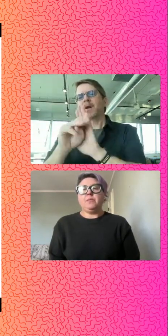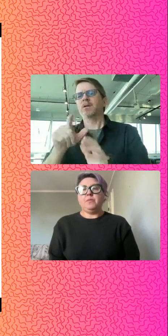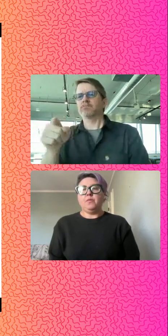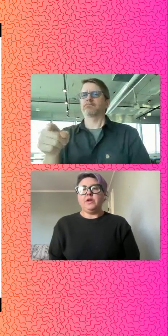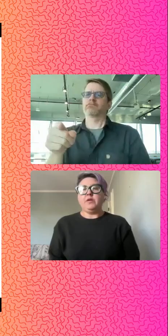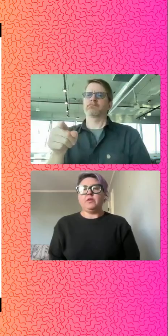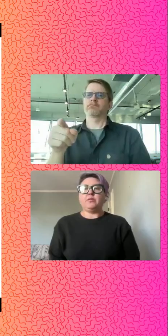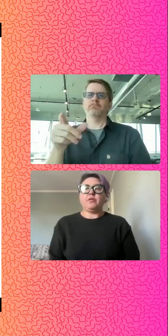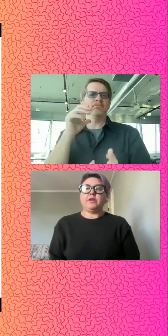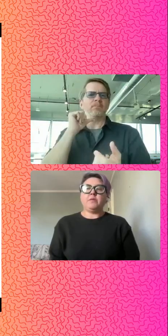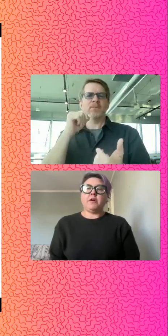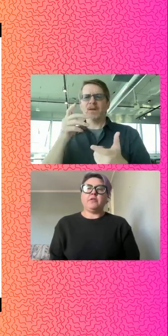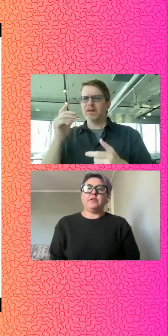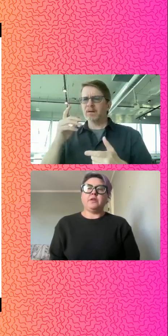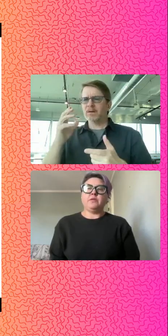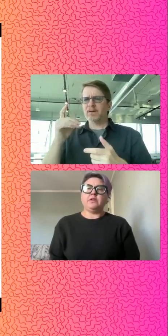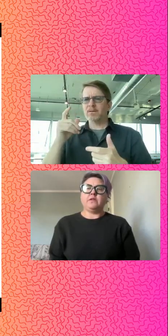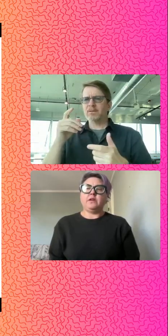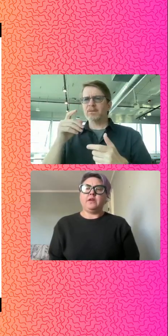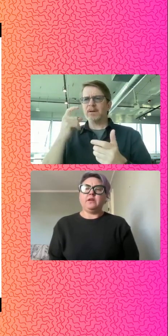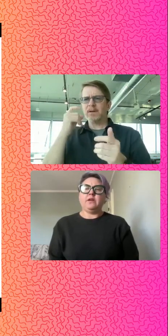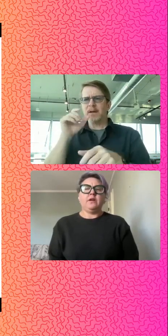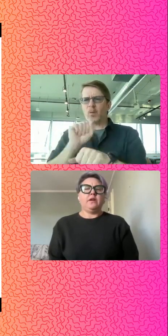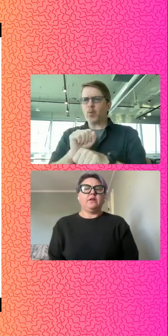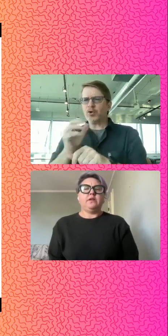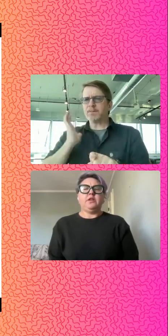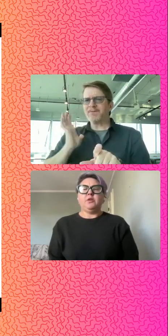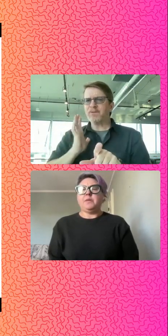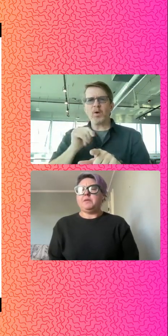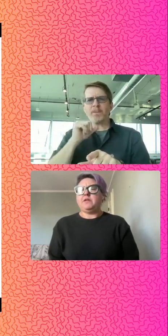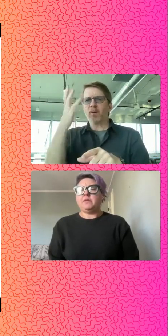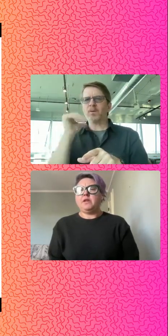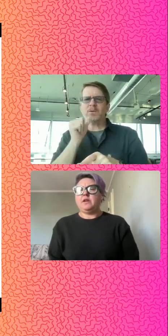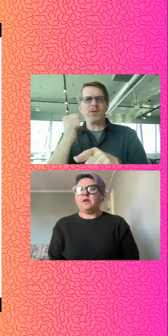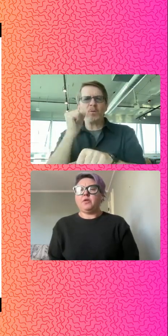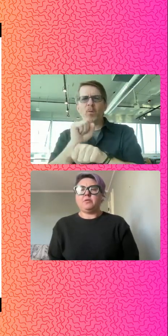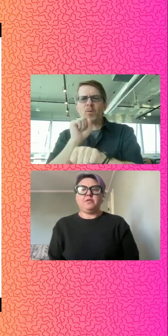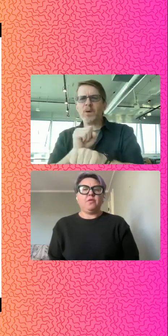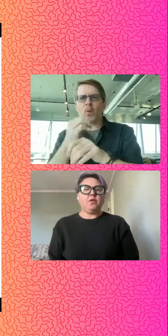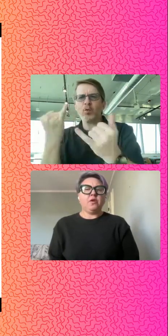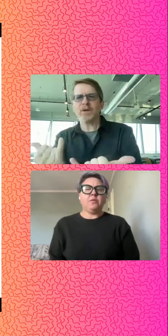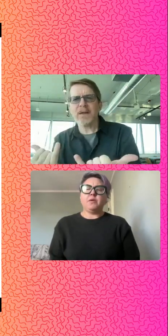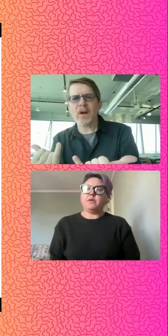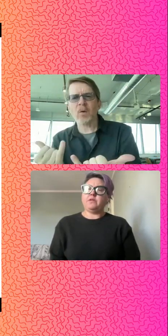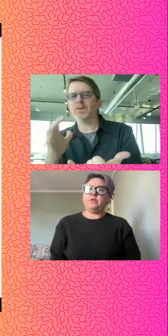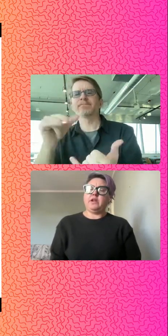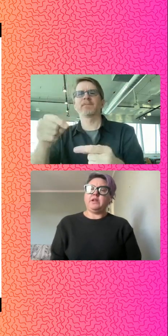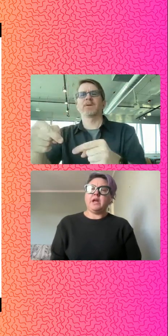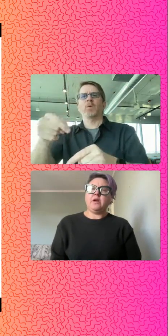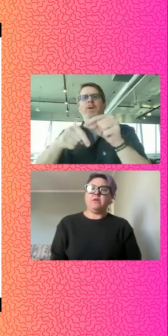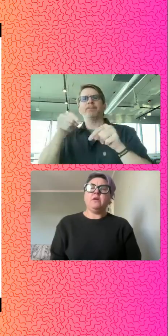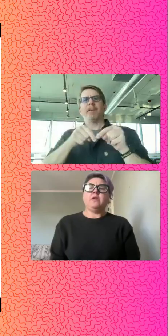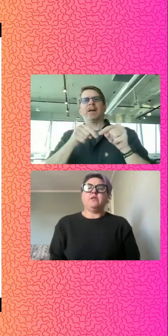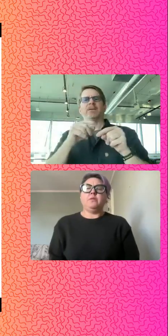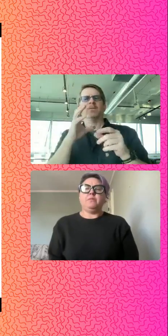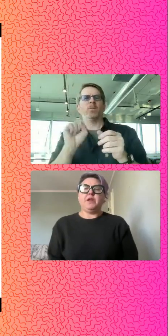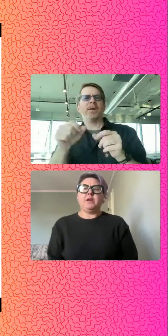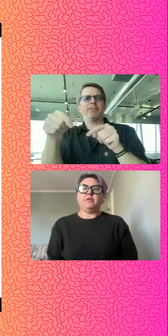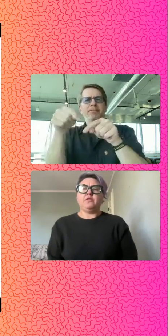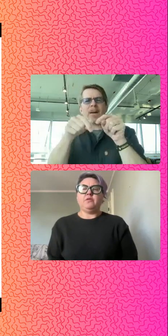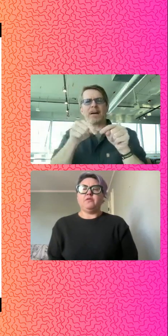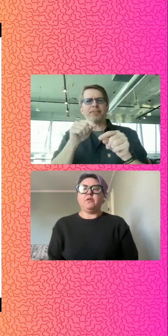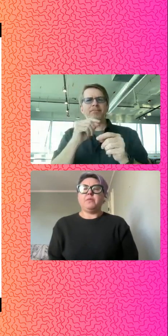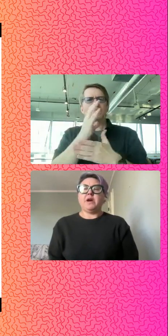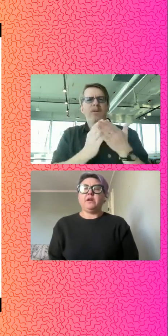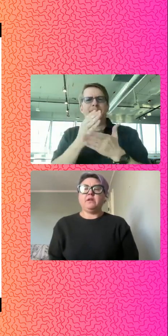versioning, we were deploying the model and then we could see, maybe something that worked before but wasn't working now. So